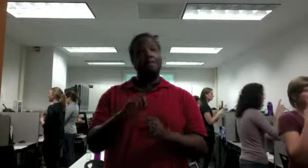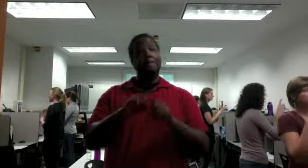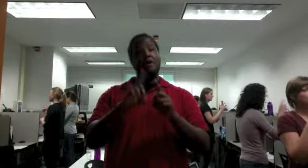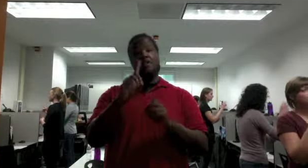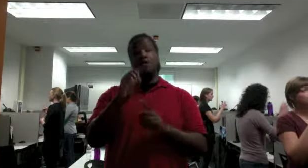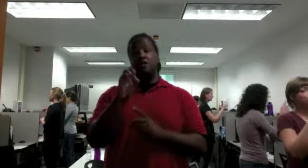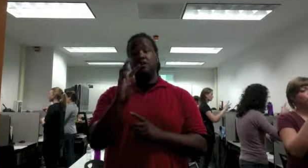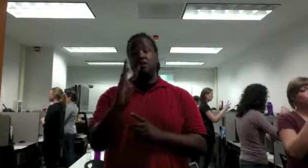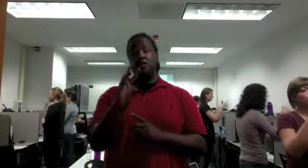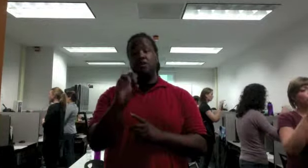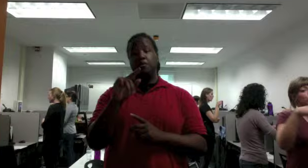point was 48.